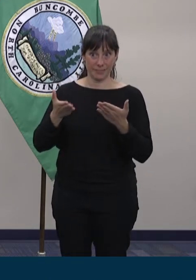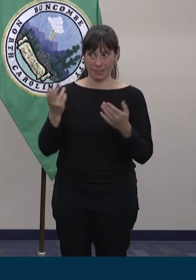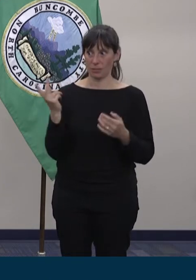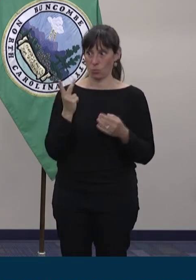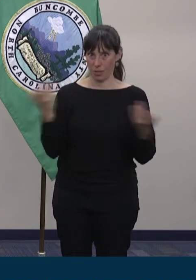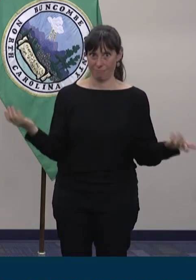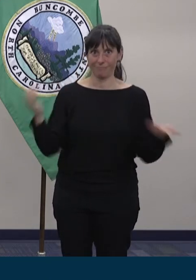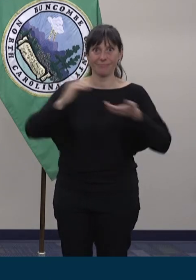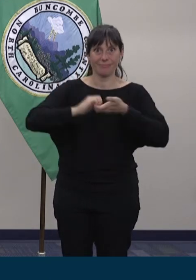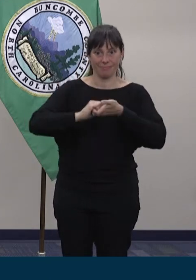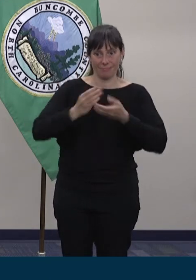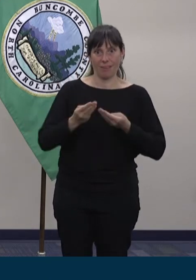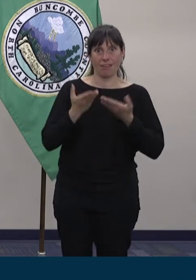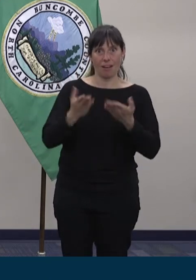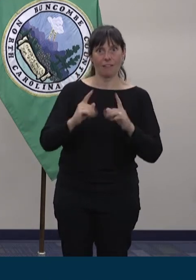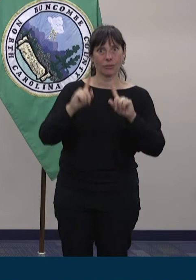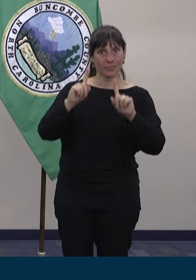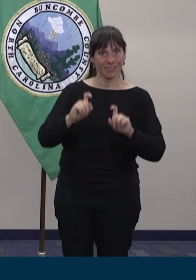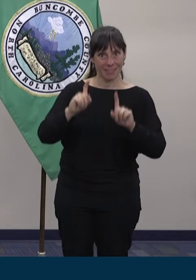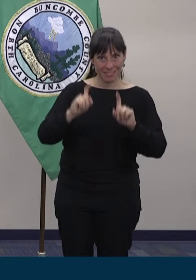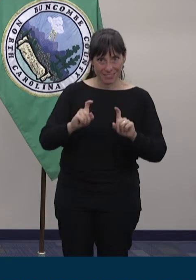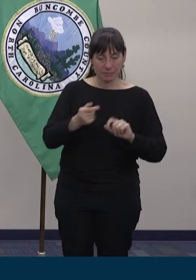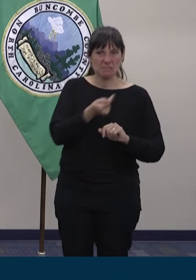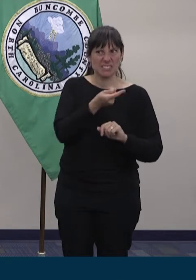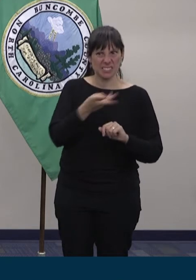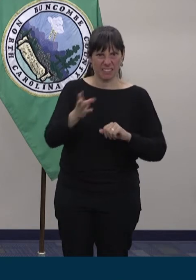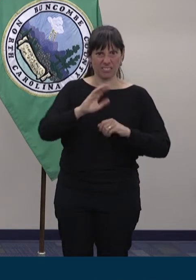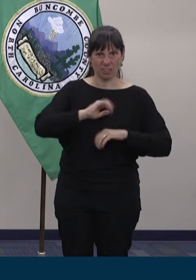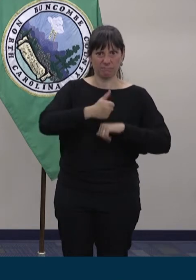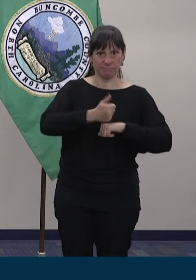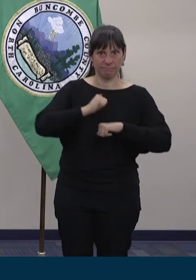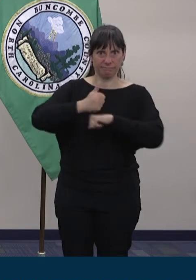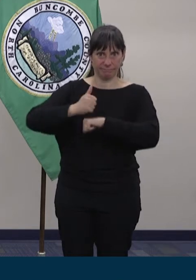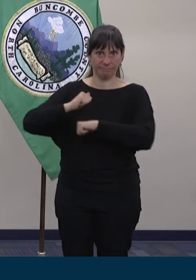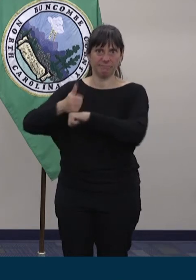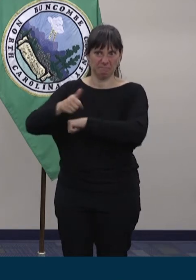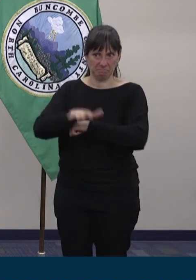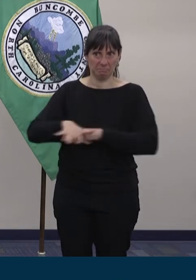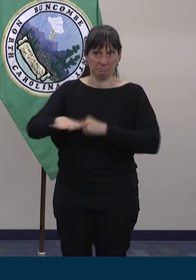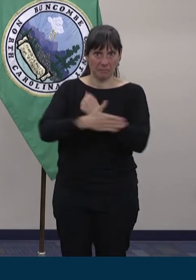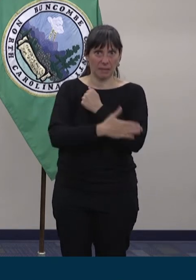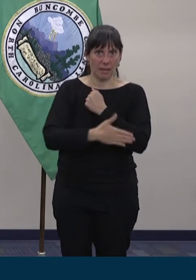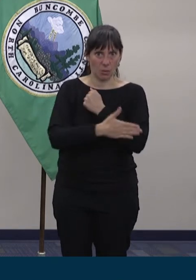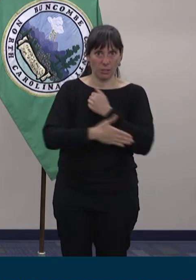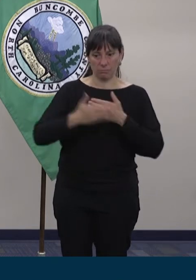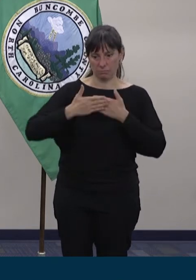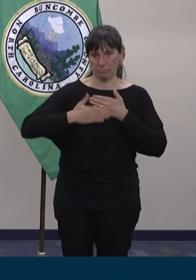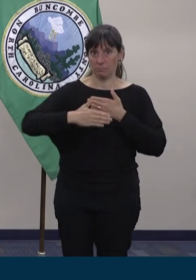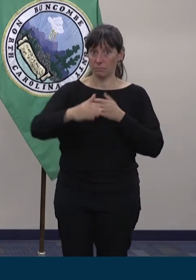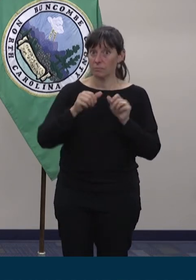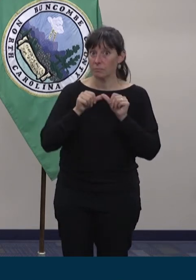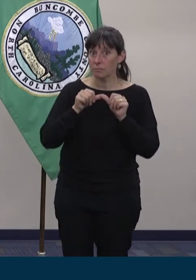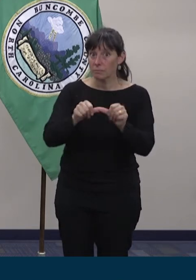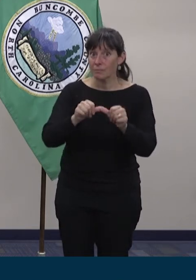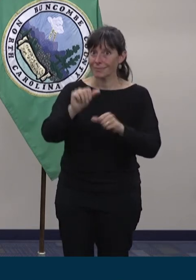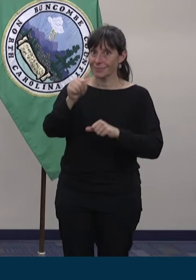COVID-19 testing in several locations throughout the county over the next 10 weeks.